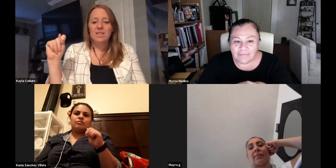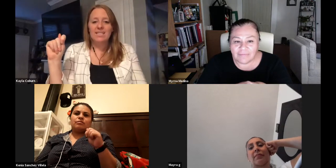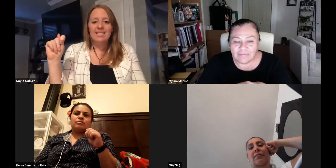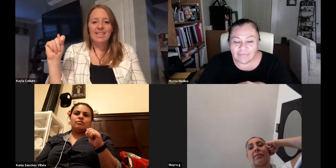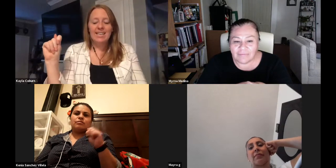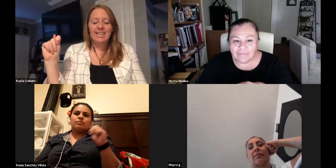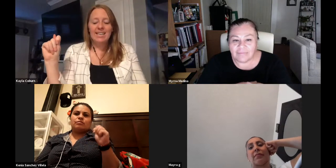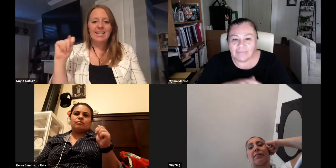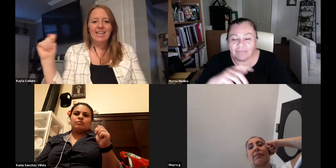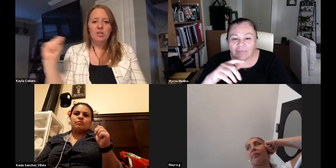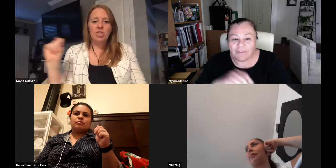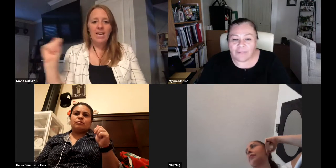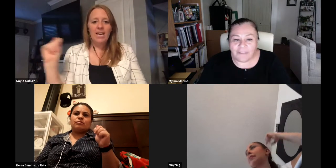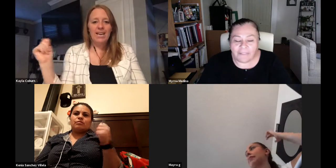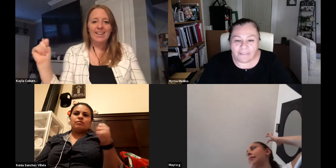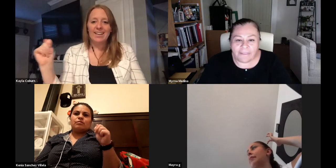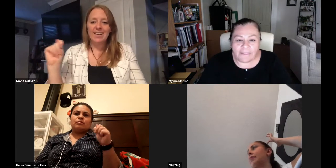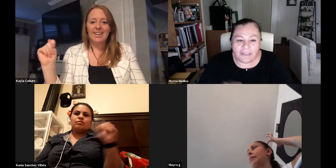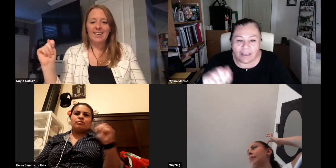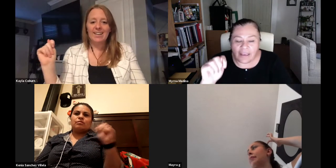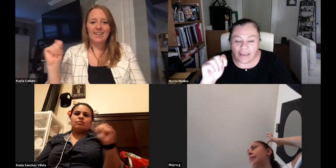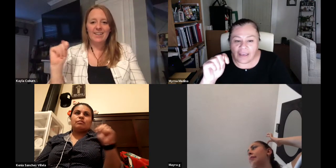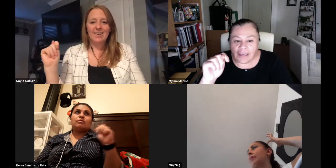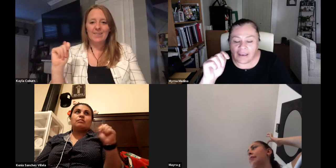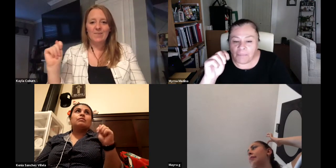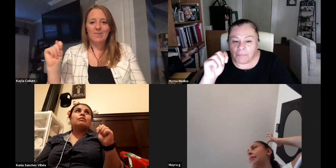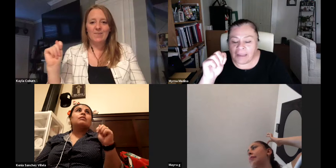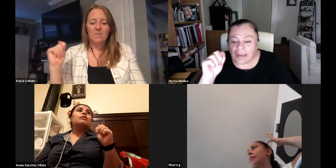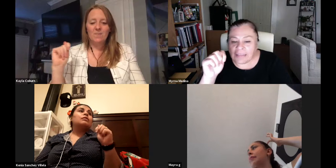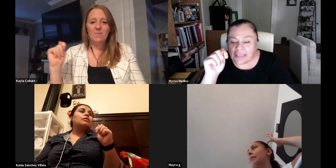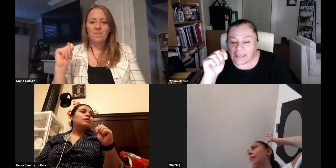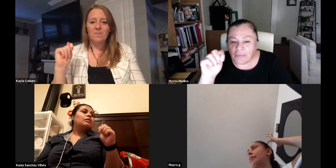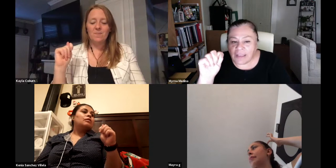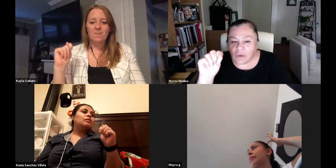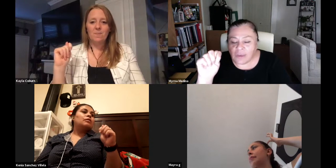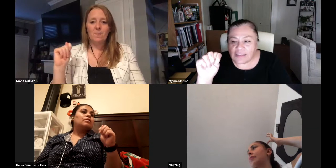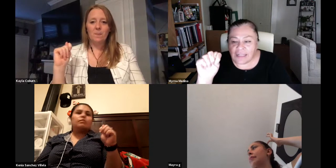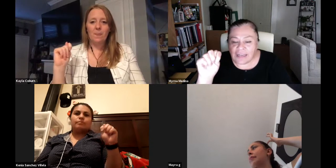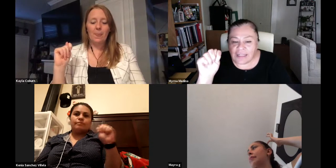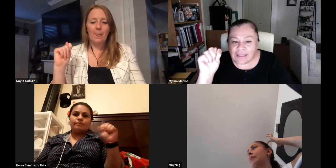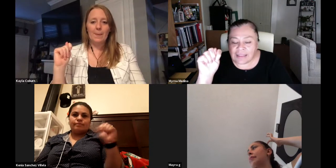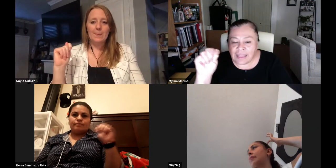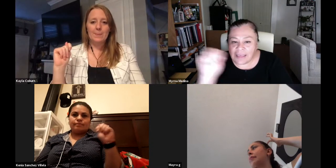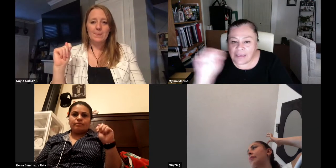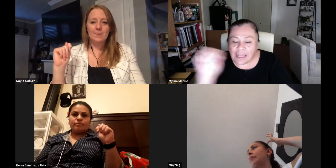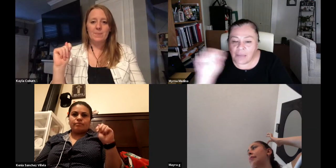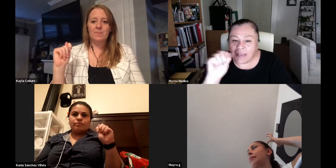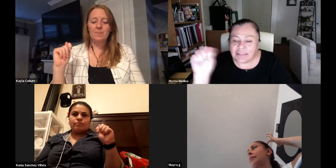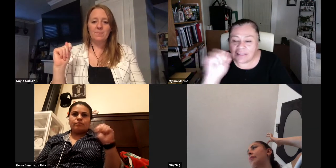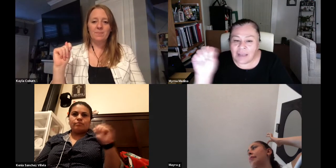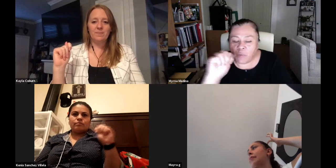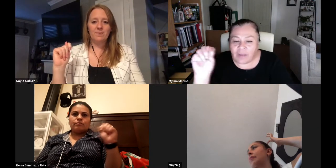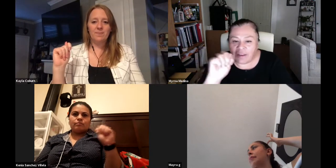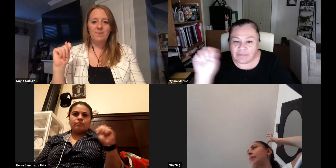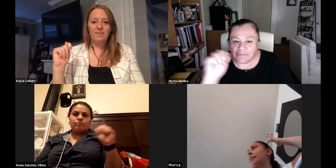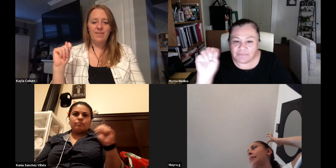Bathroom is with a T and you shake it. Para la seña del baño es la letra T y nada más